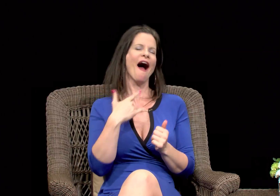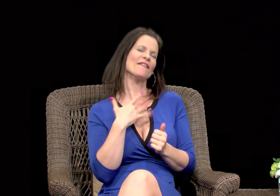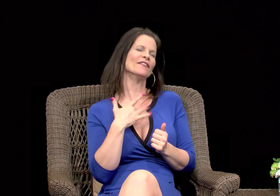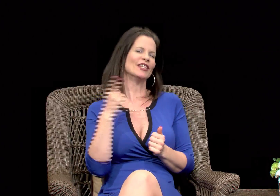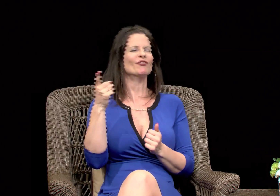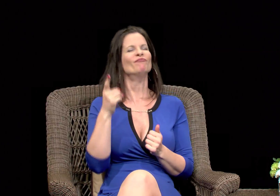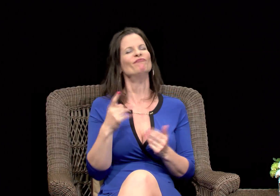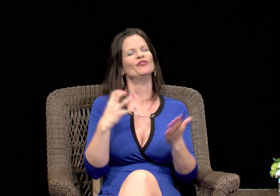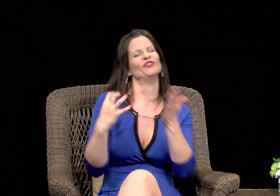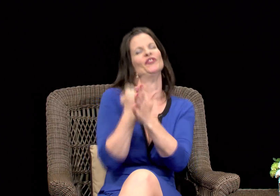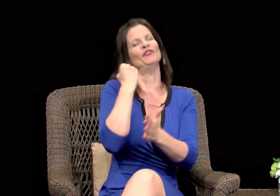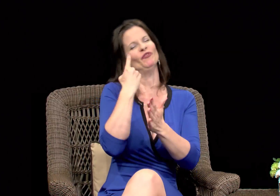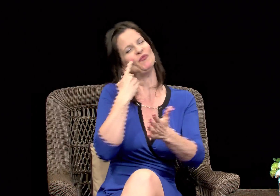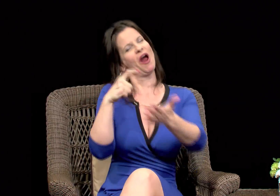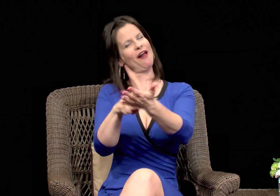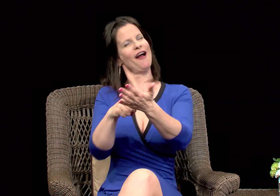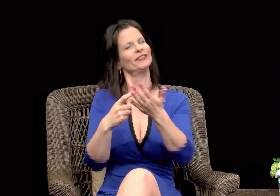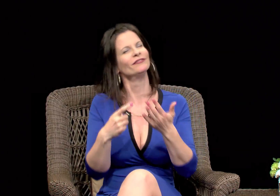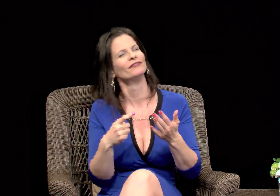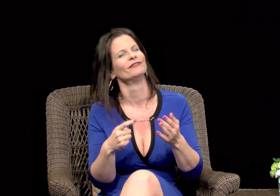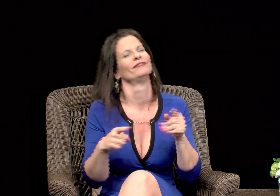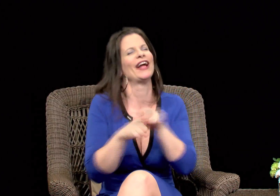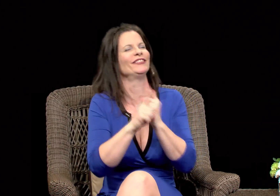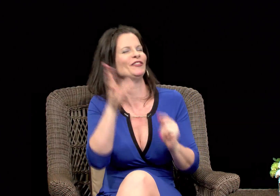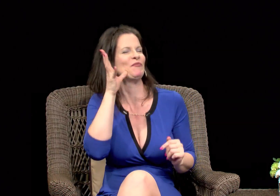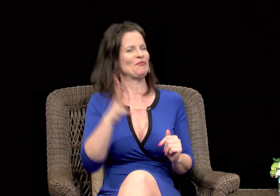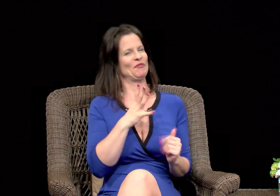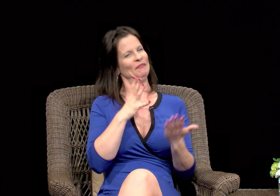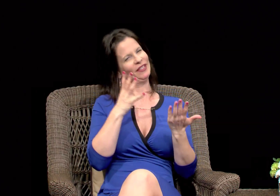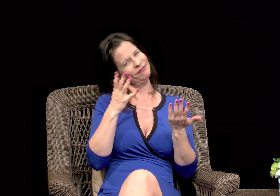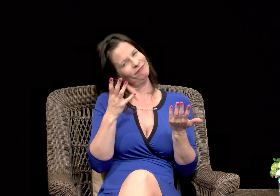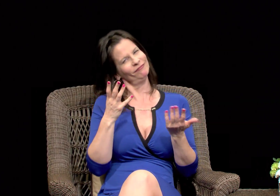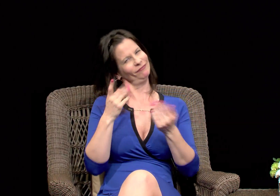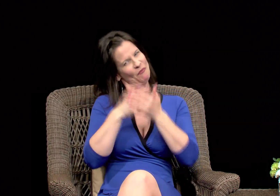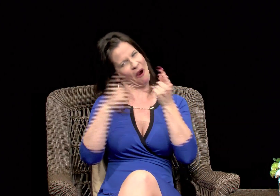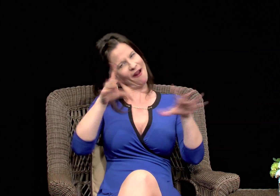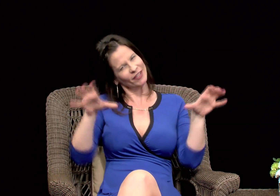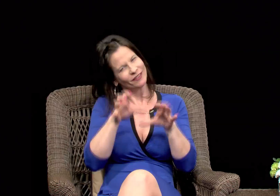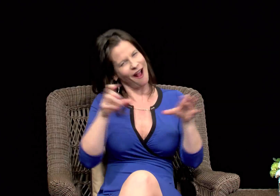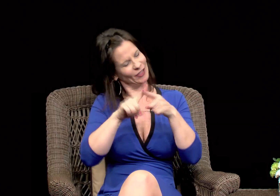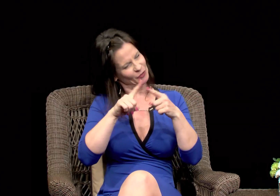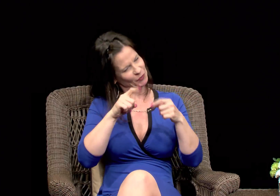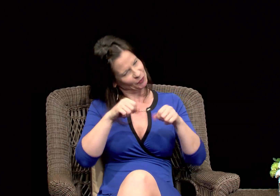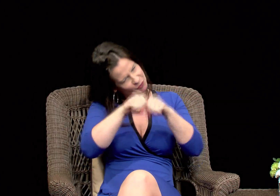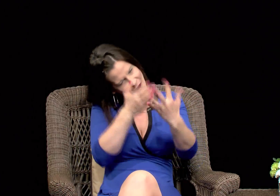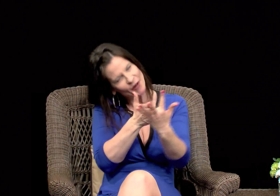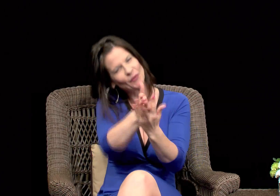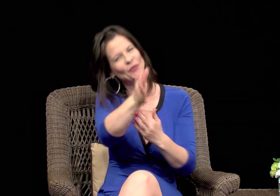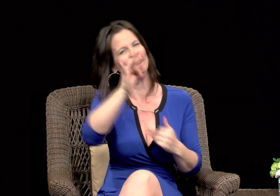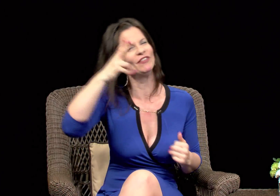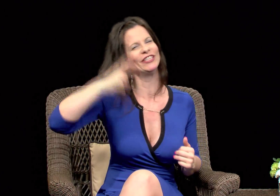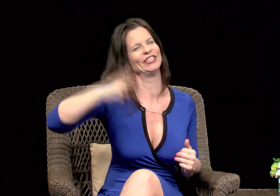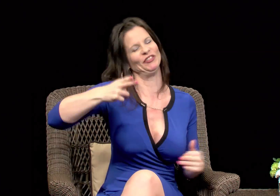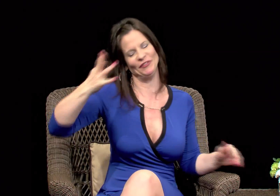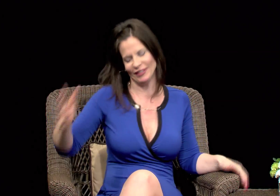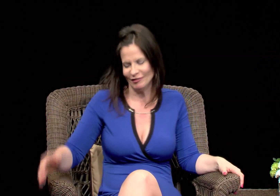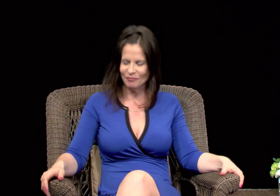So here they are. And I feel that they deserve recognition for being women leaders and activists in